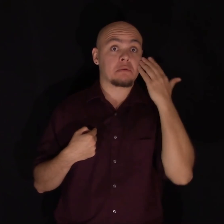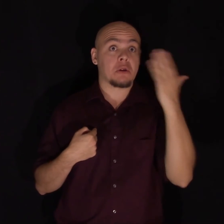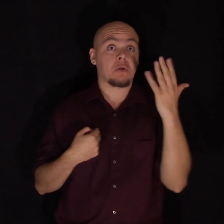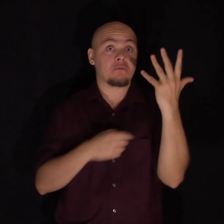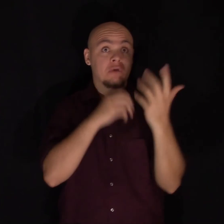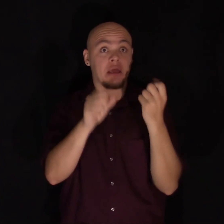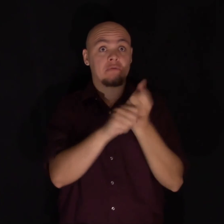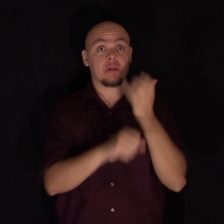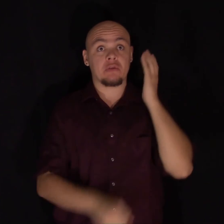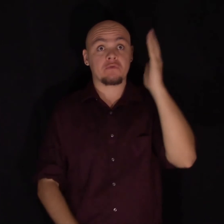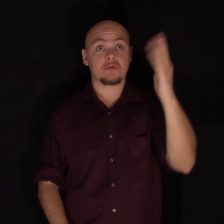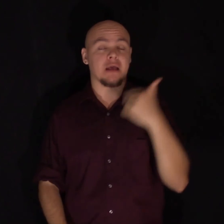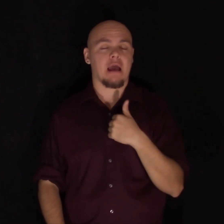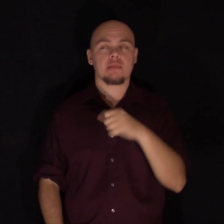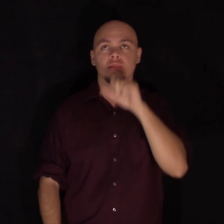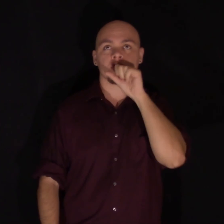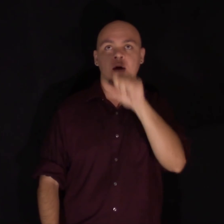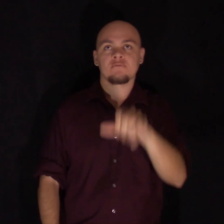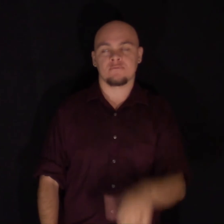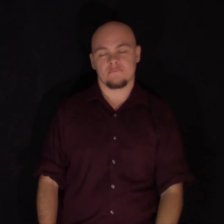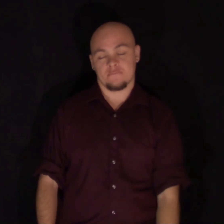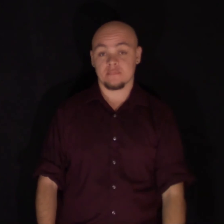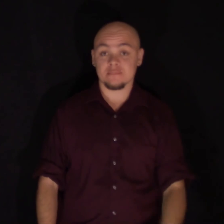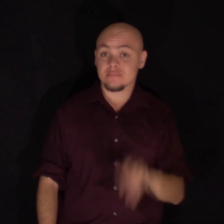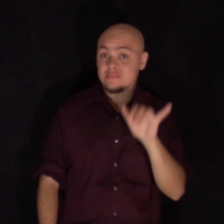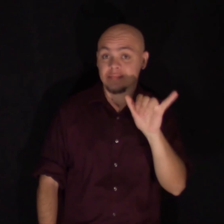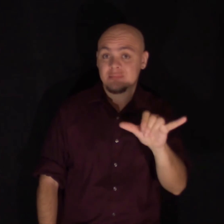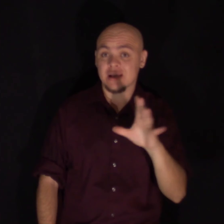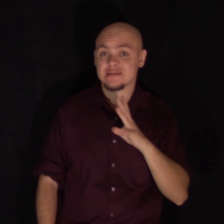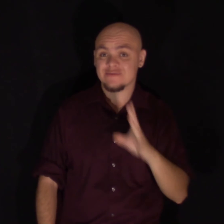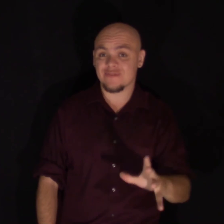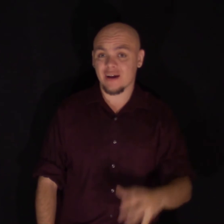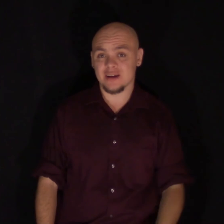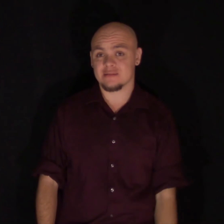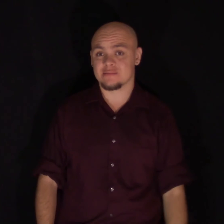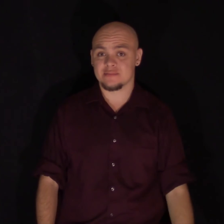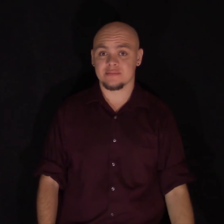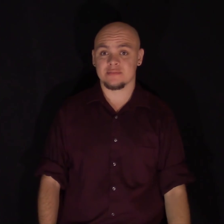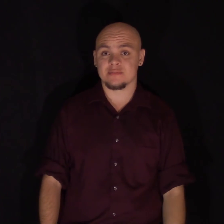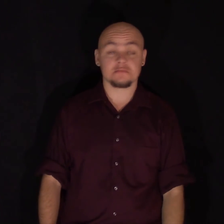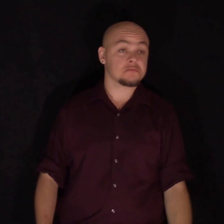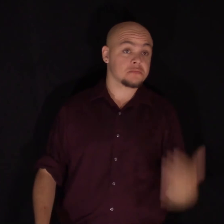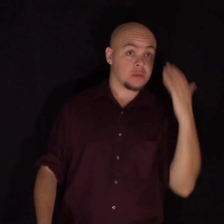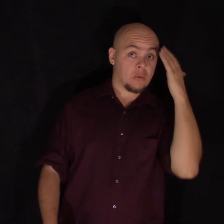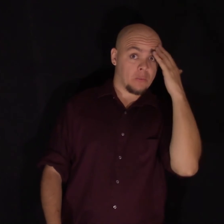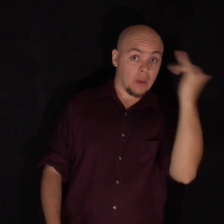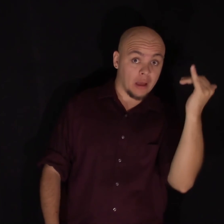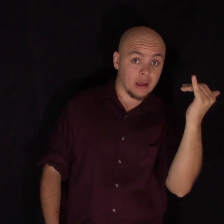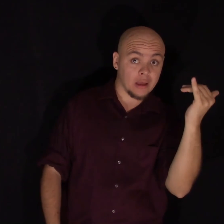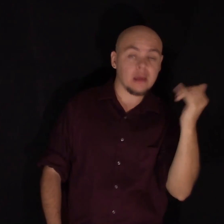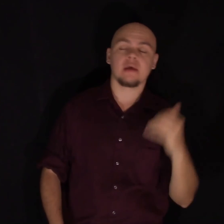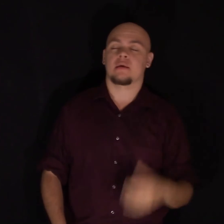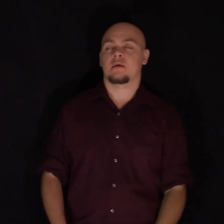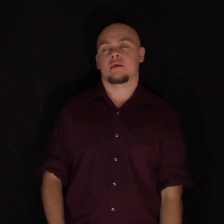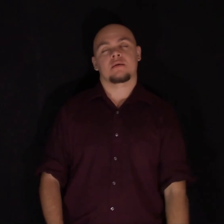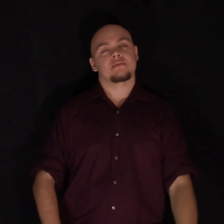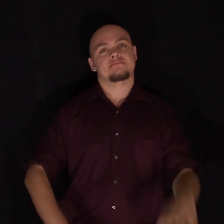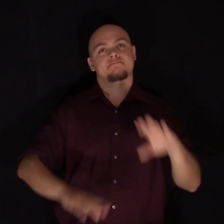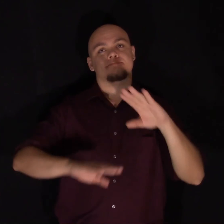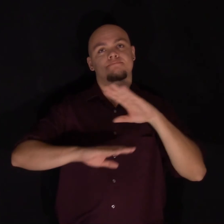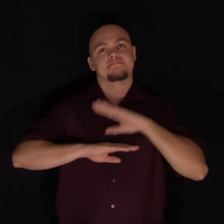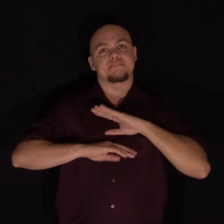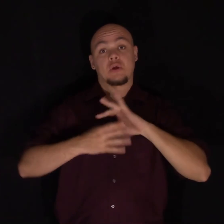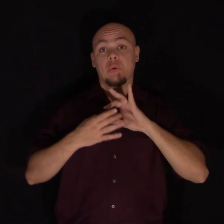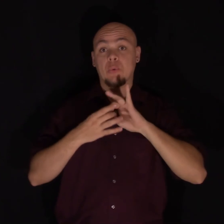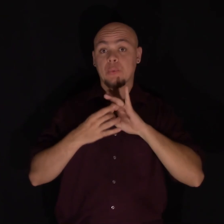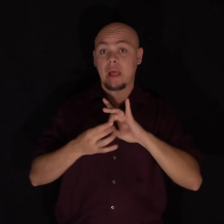5 years from now or what I'll be into. And that's okay. It's okay not to know. You know why? Because the most fulfilling relationships, the most